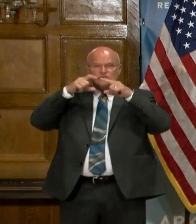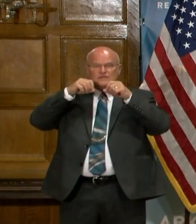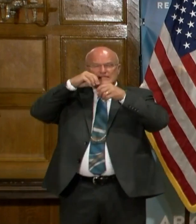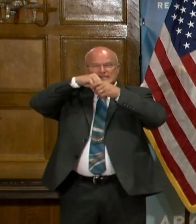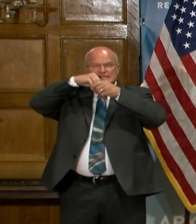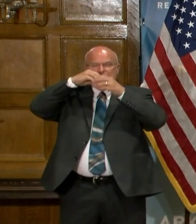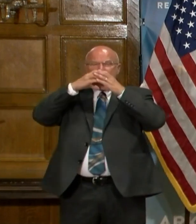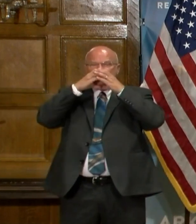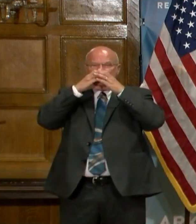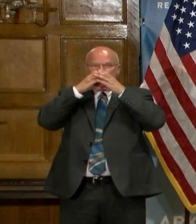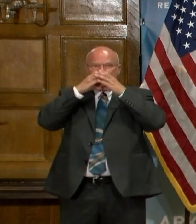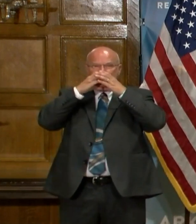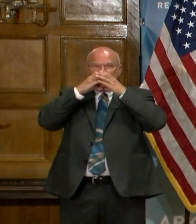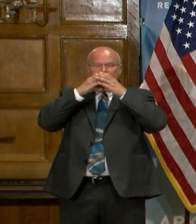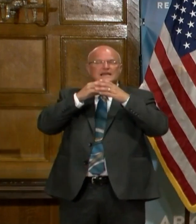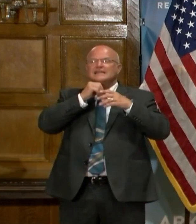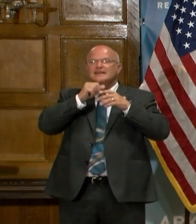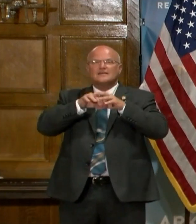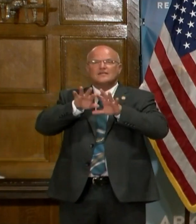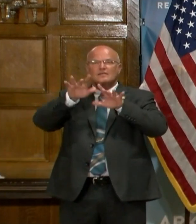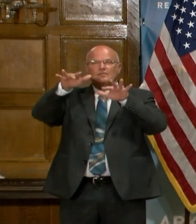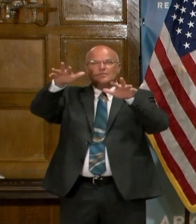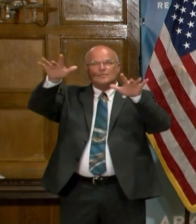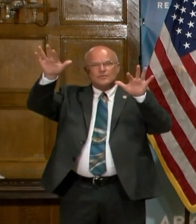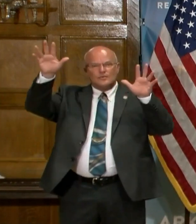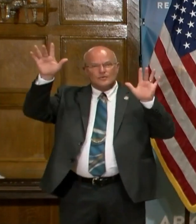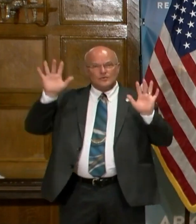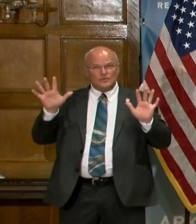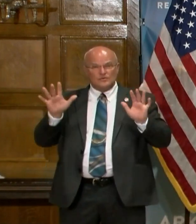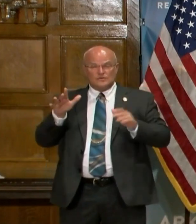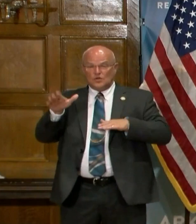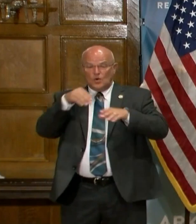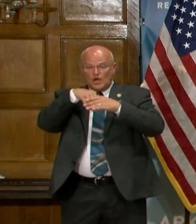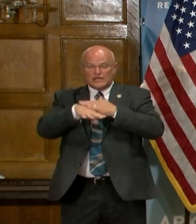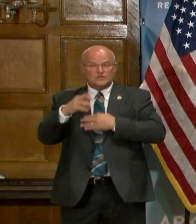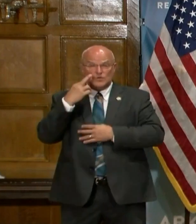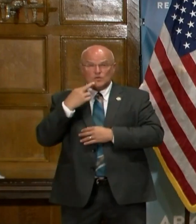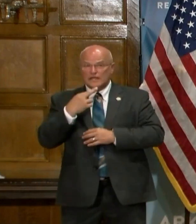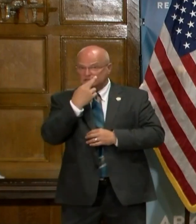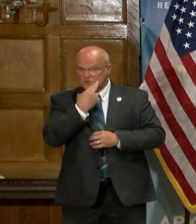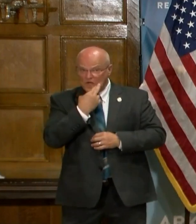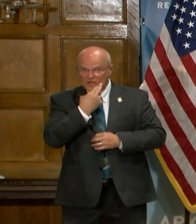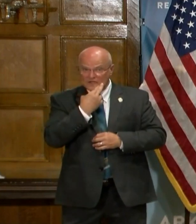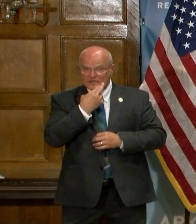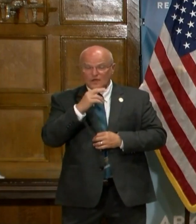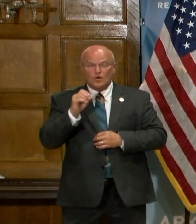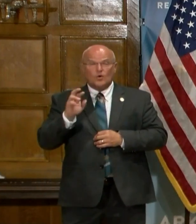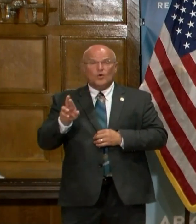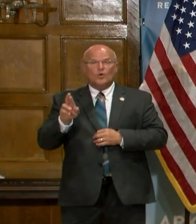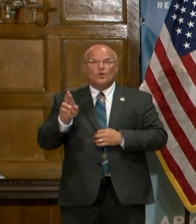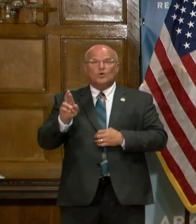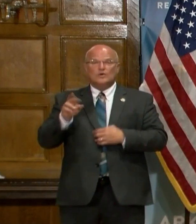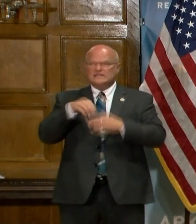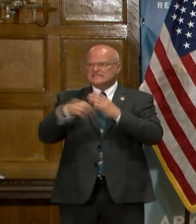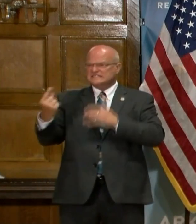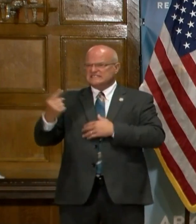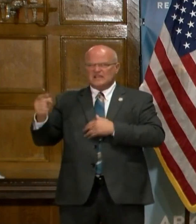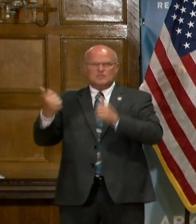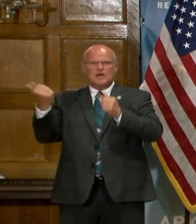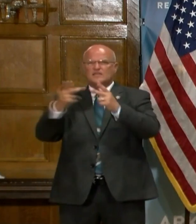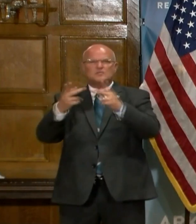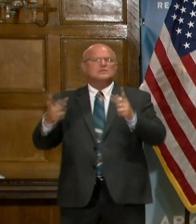to ourselves rather than letting them get airborne. So if you walk into a restaurant or into some